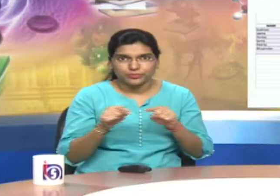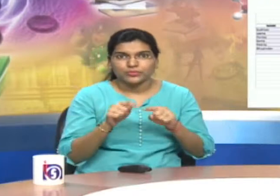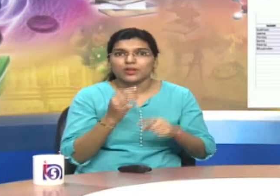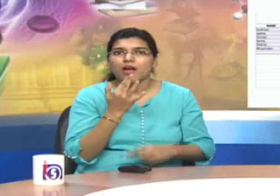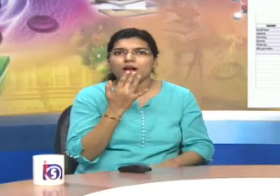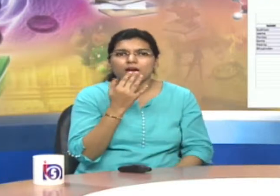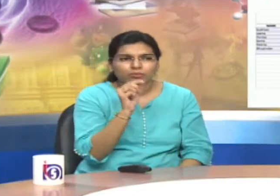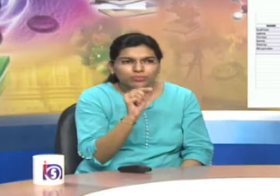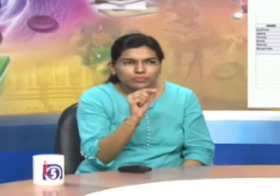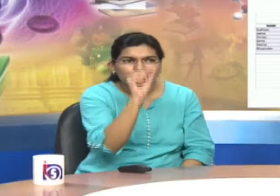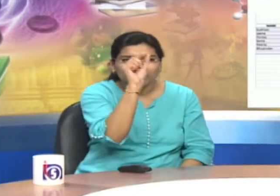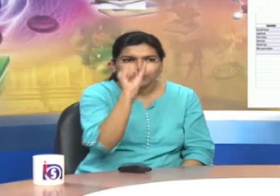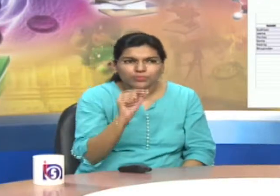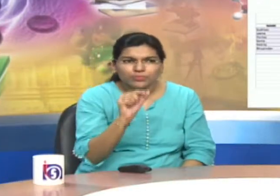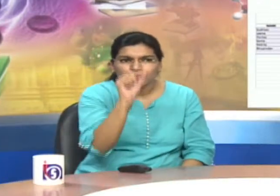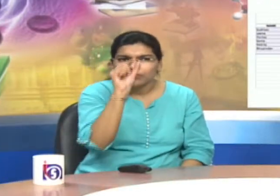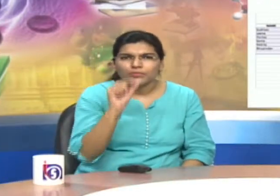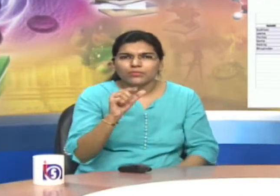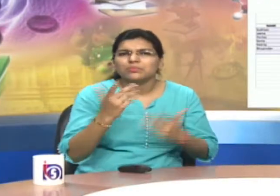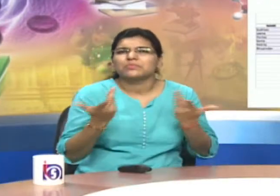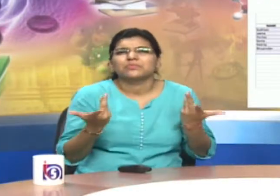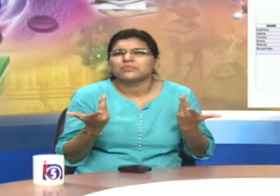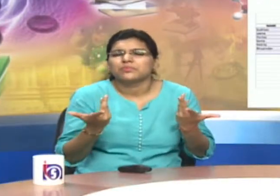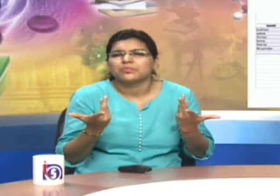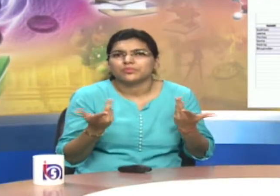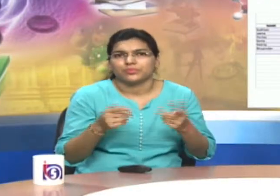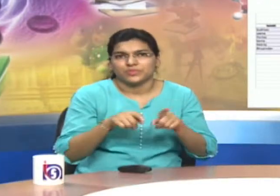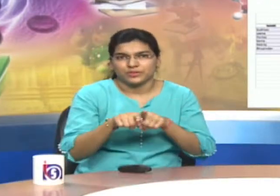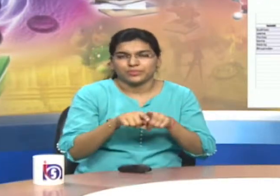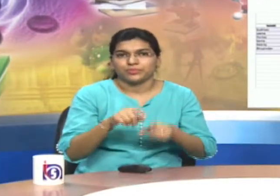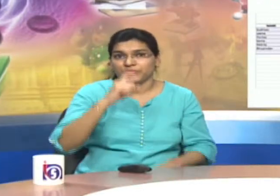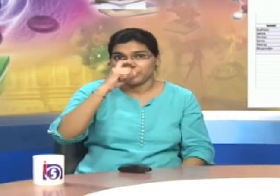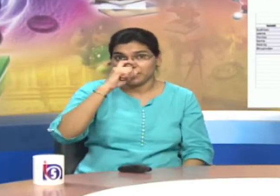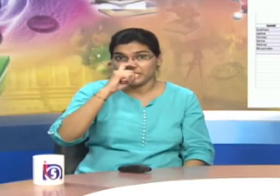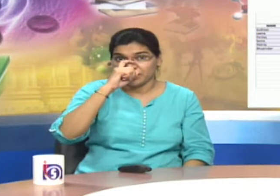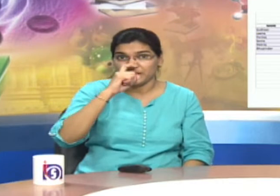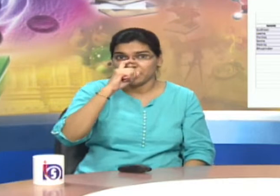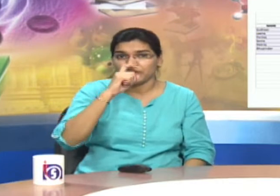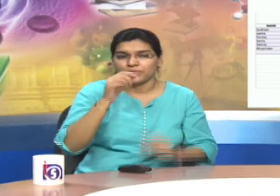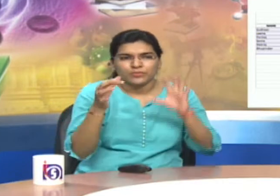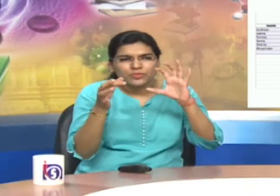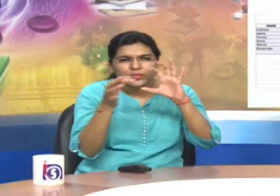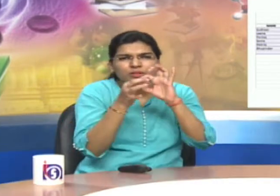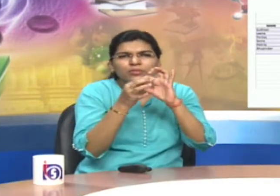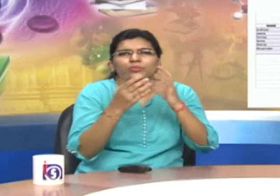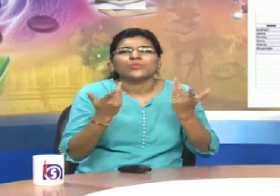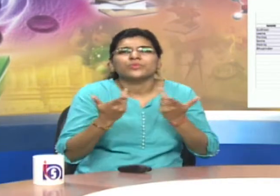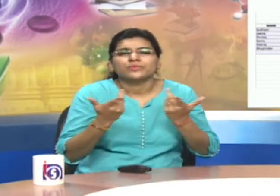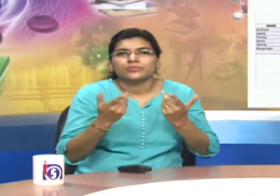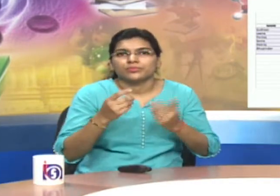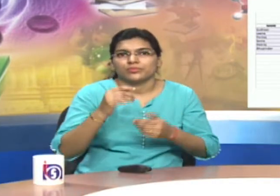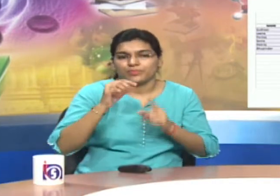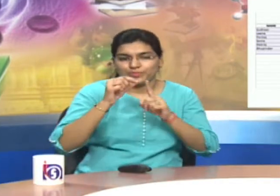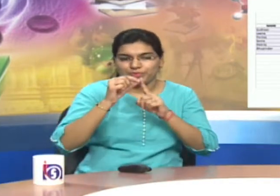And in the picture you can see the colors, colored columns. They are showing, suppose in this